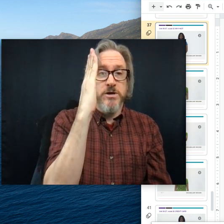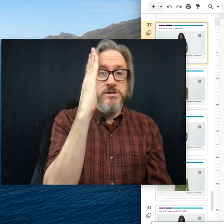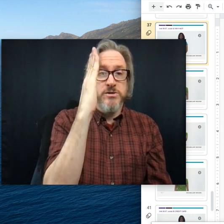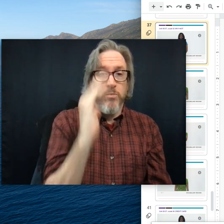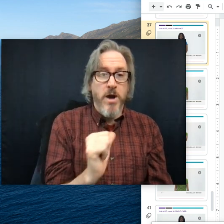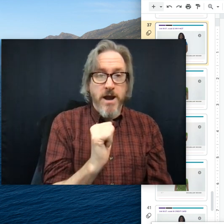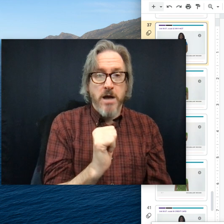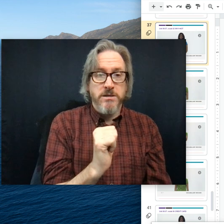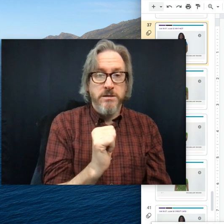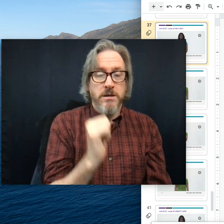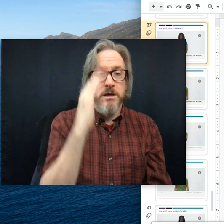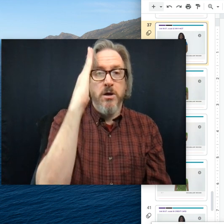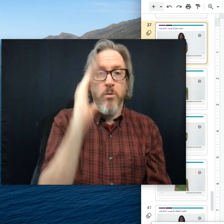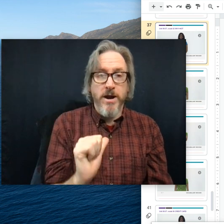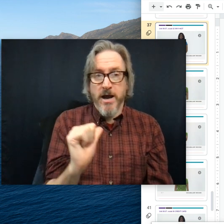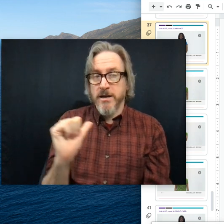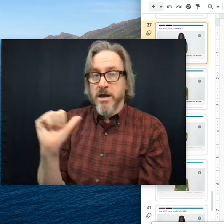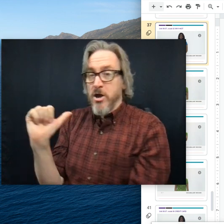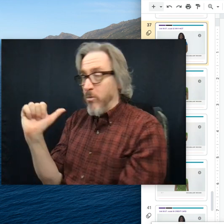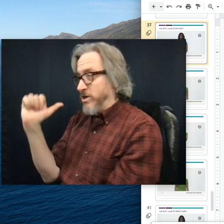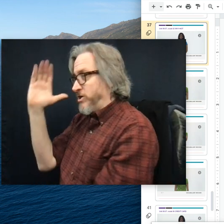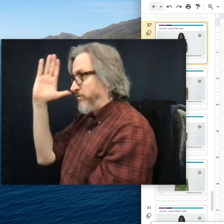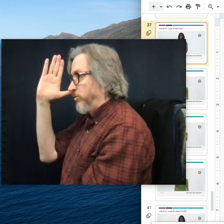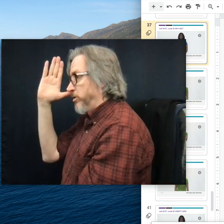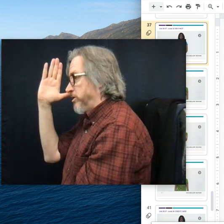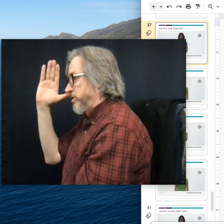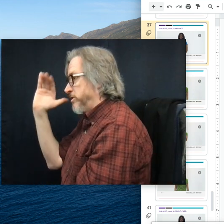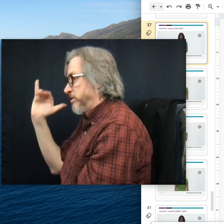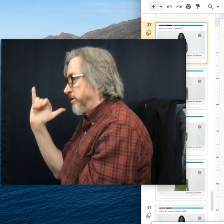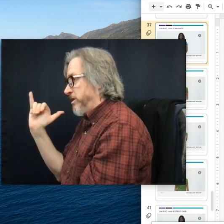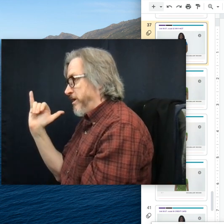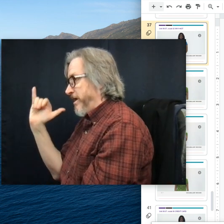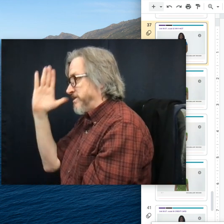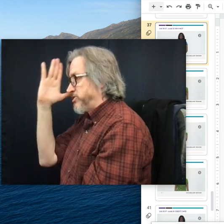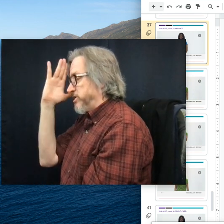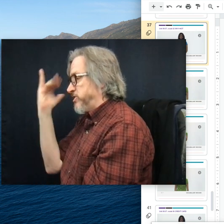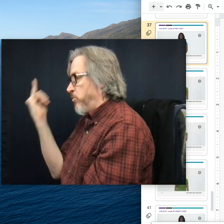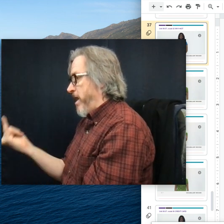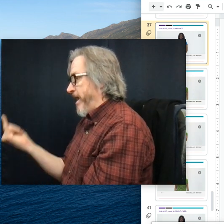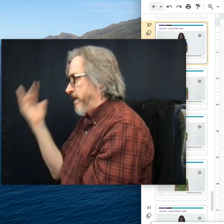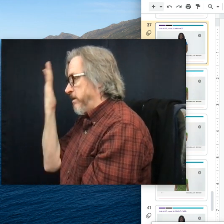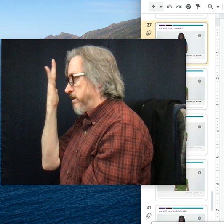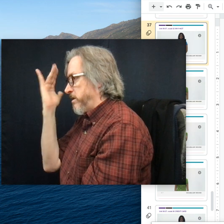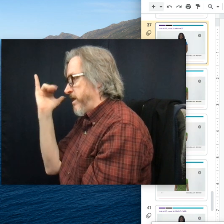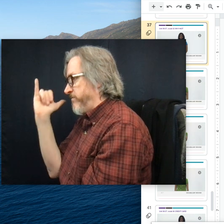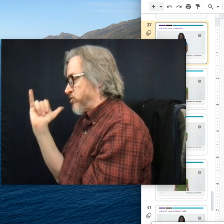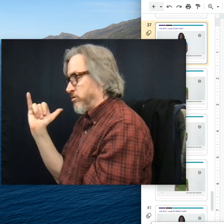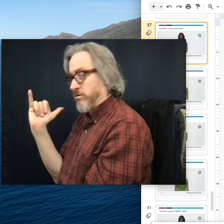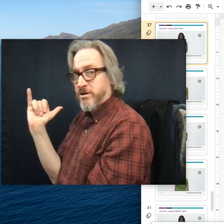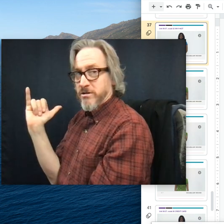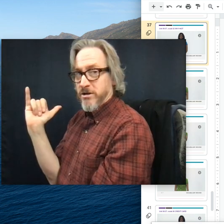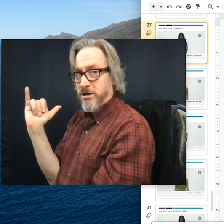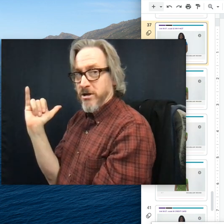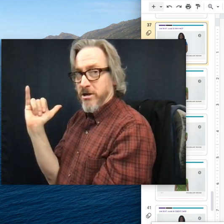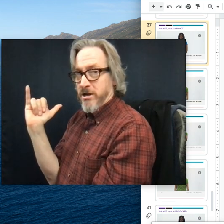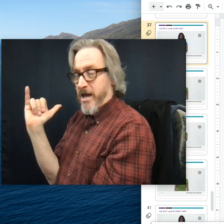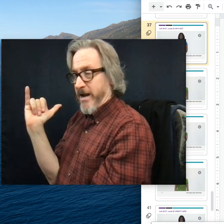did was why not? Why not? Which, if you look, it's just the why kind of